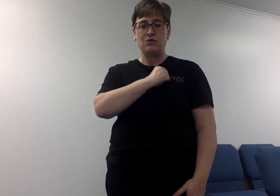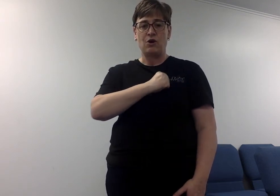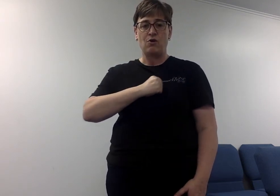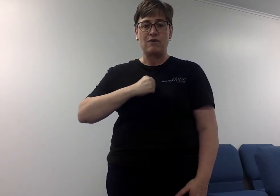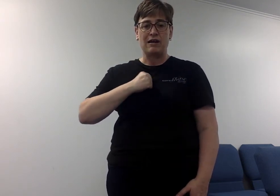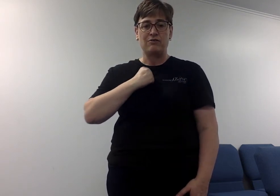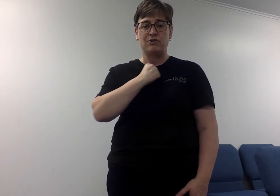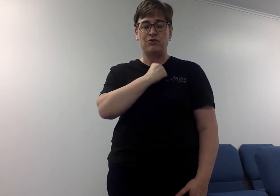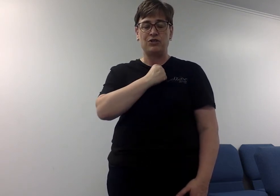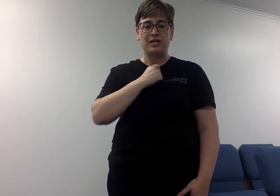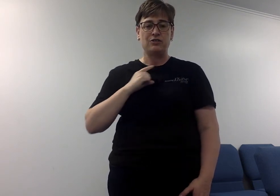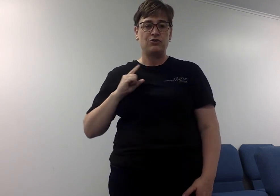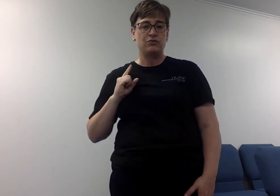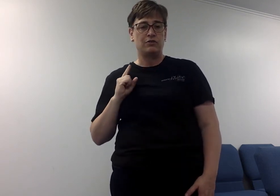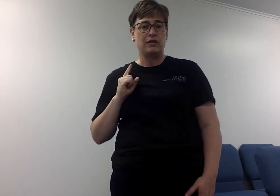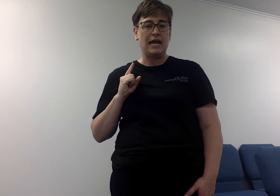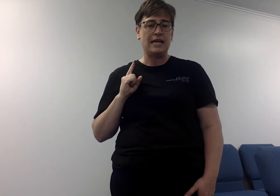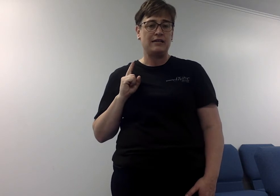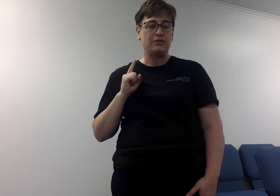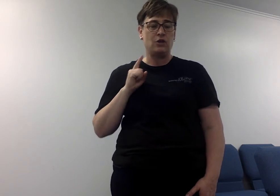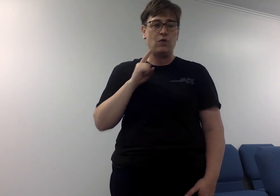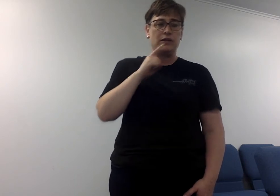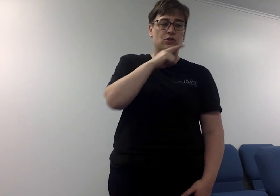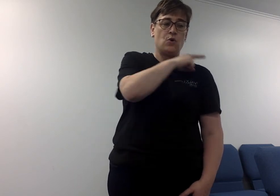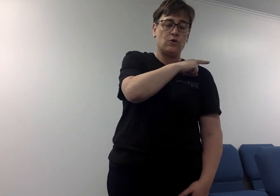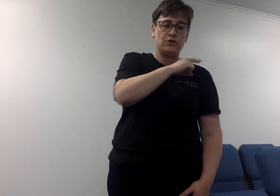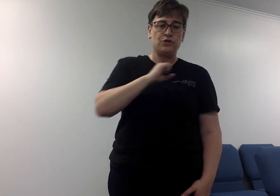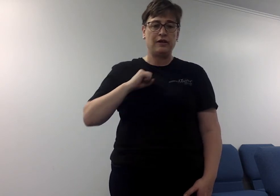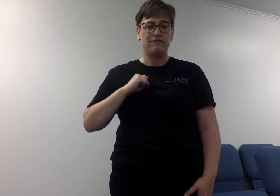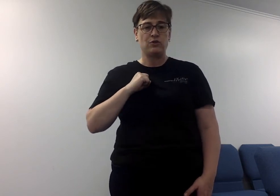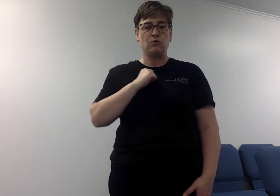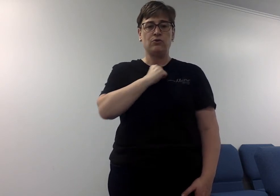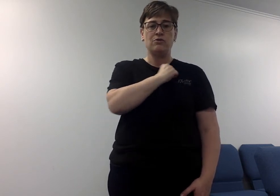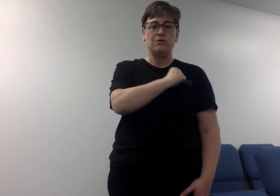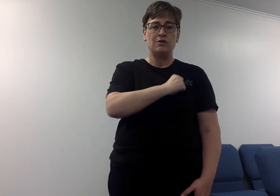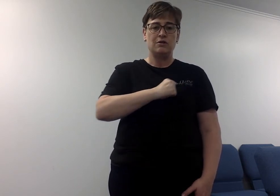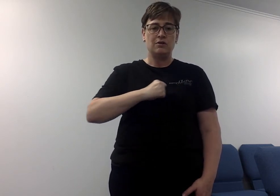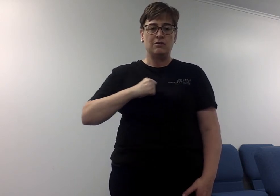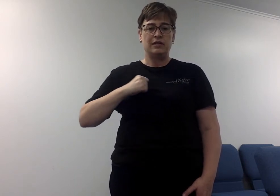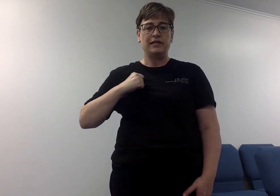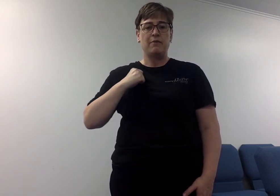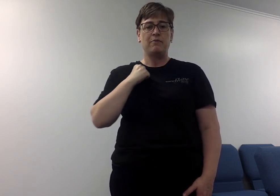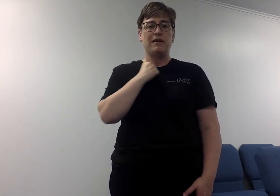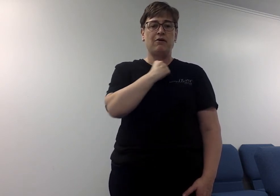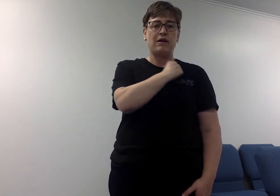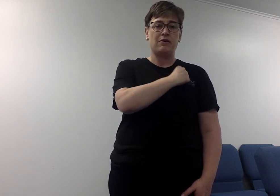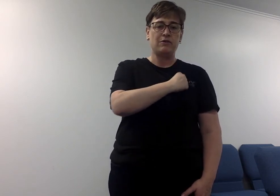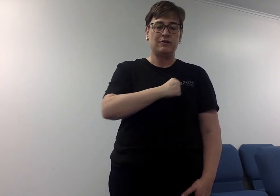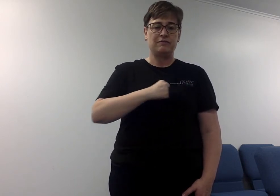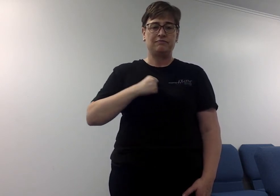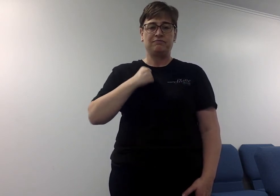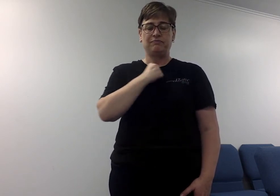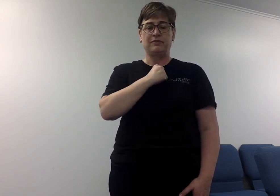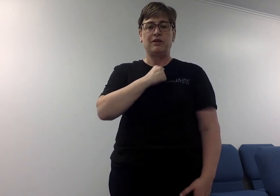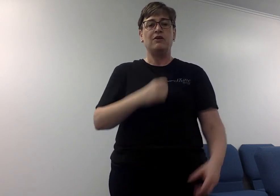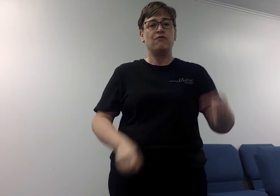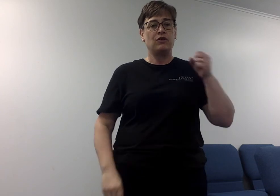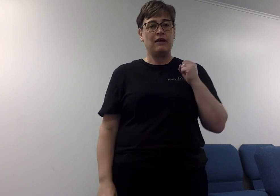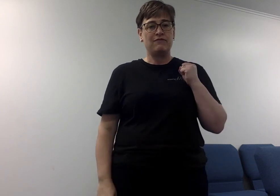go around your chest. Your hand is going towards your left shoulder, and then coming back around. For